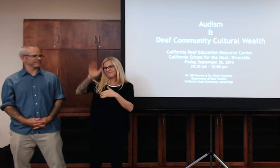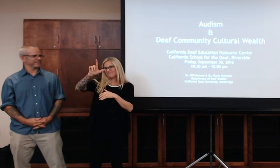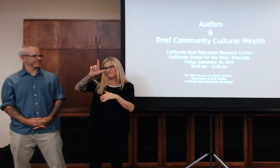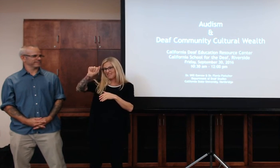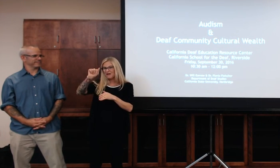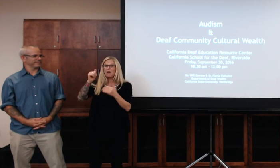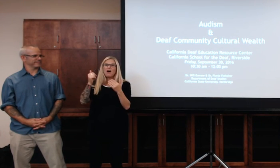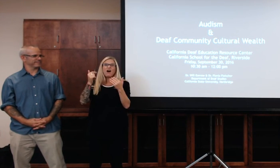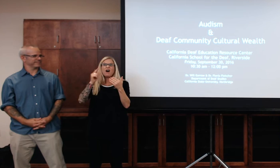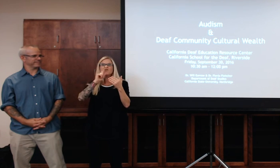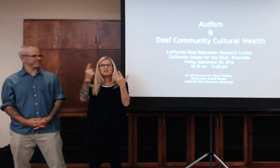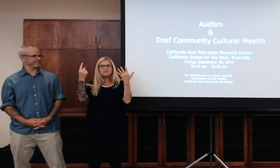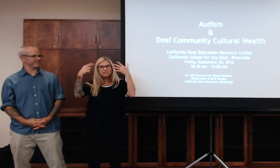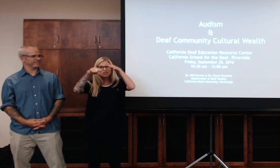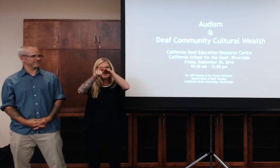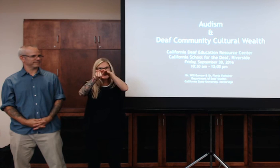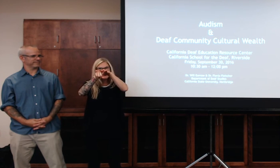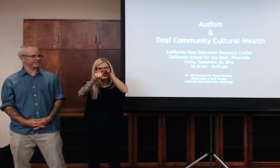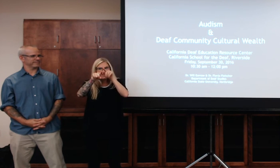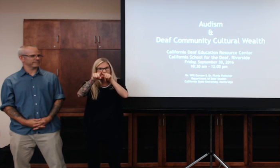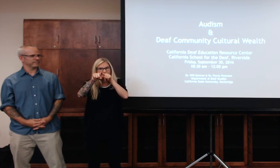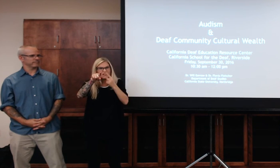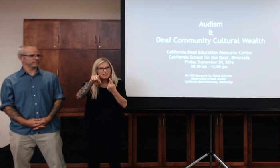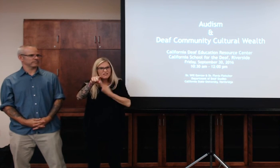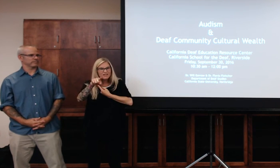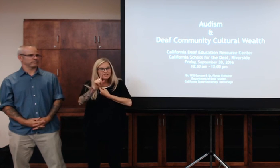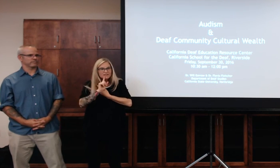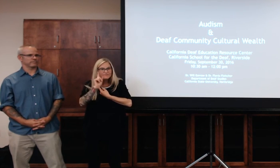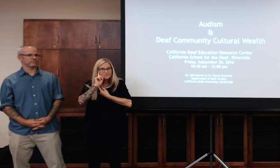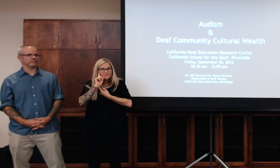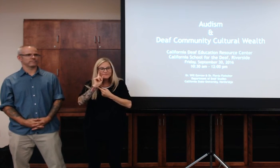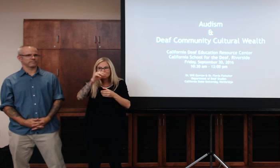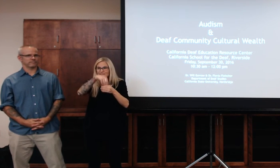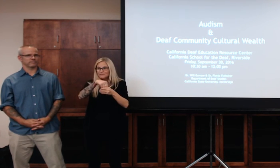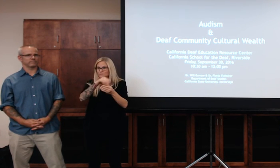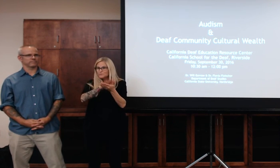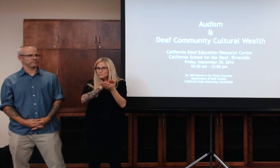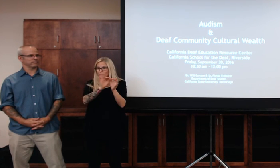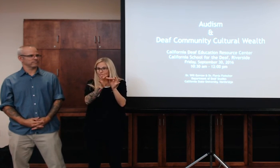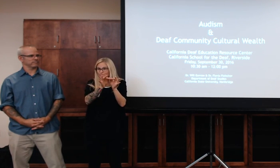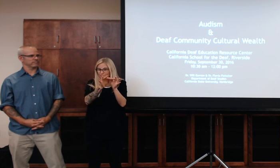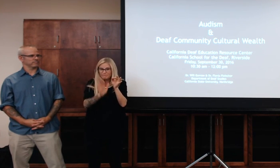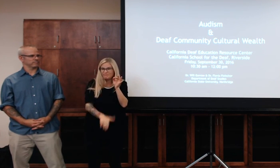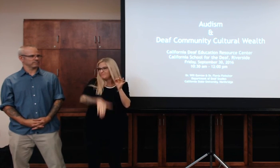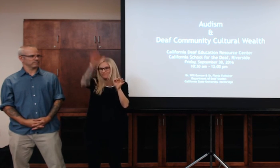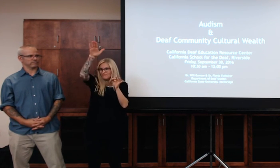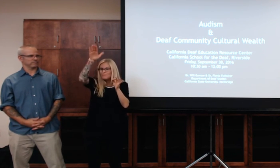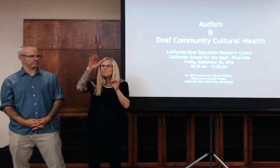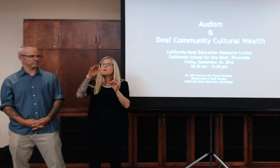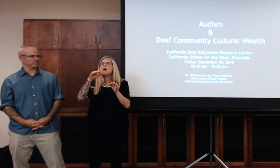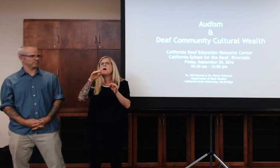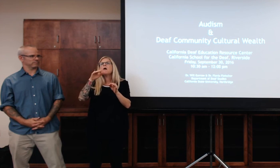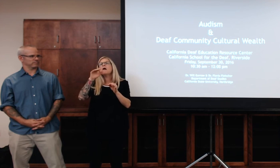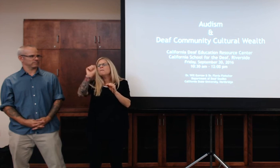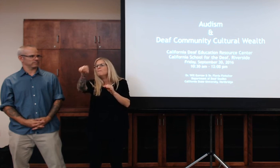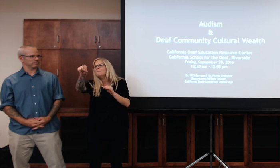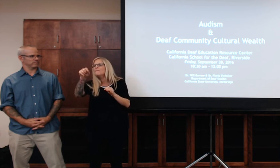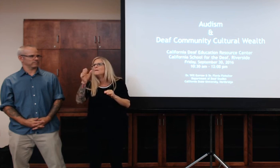I was born and raised in Los Angeles, and I was a mainstream student. I was the only deaf student in the school with a sign language interpreter.